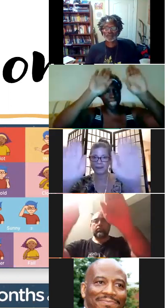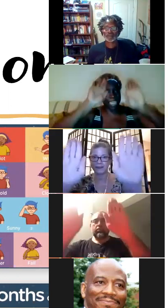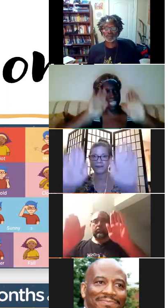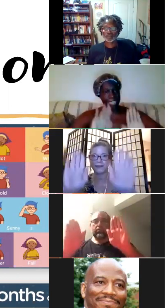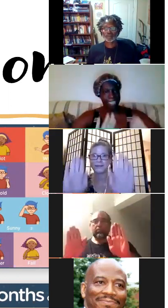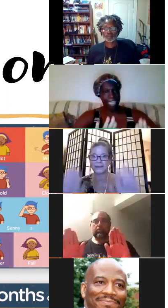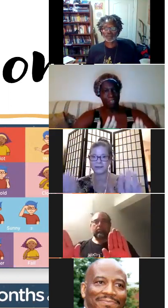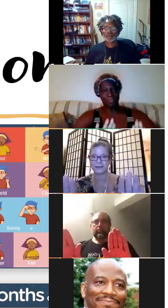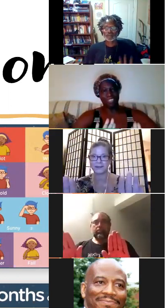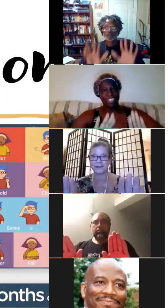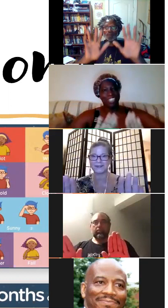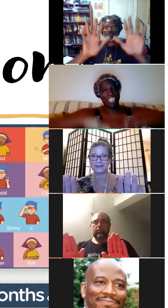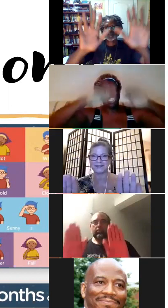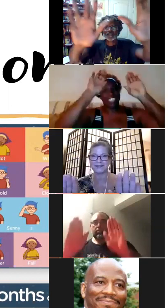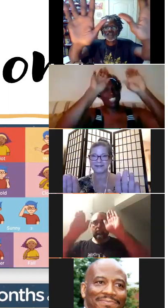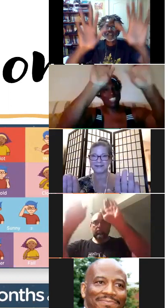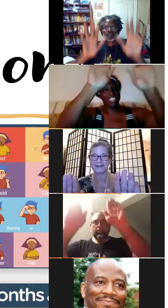up and down.